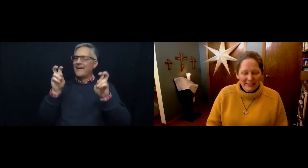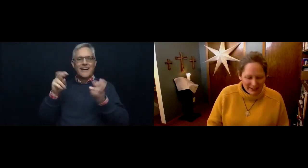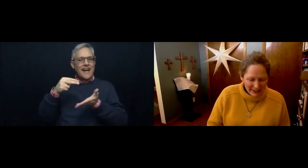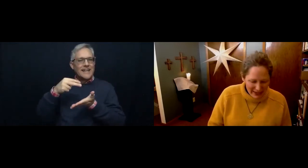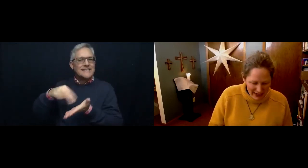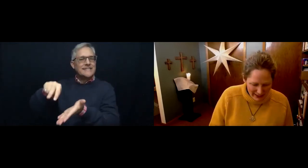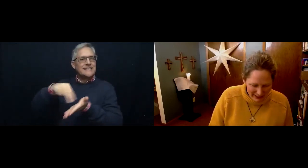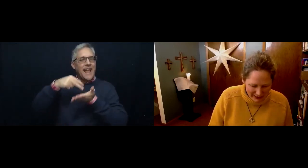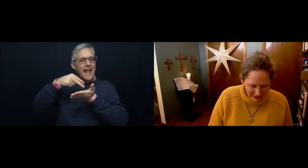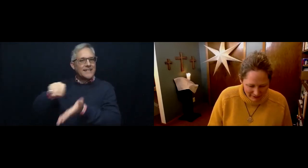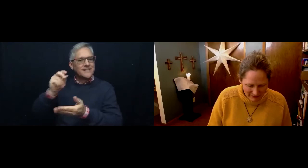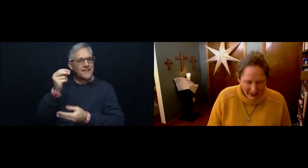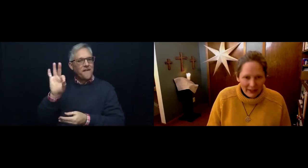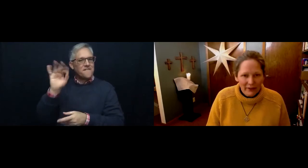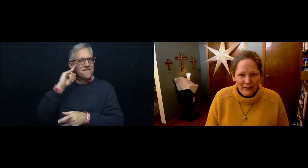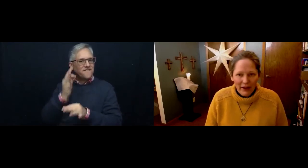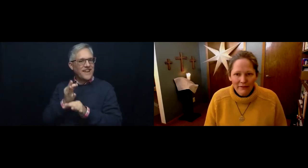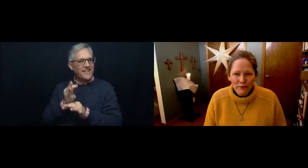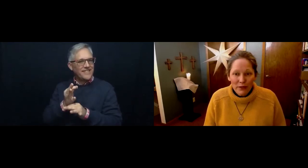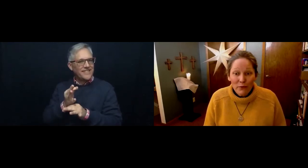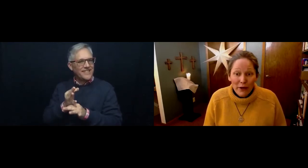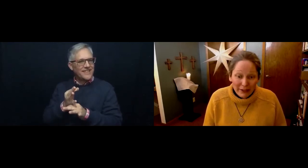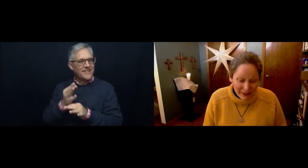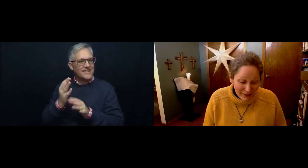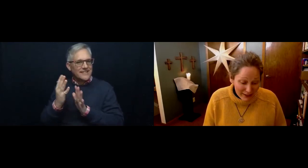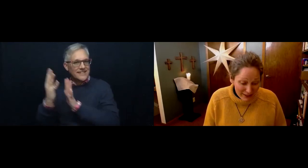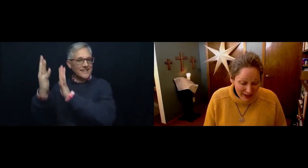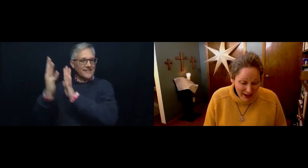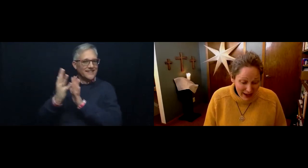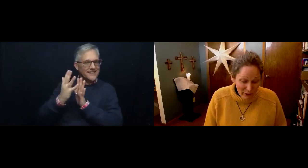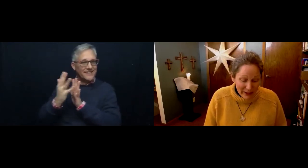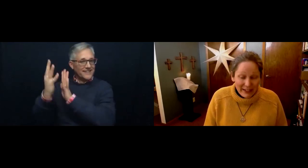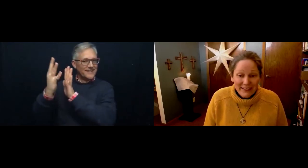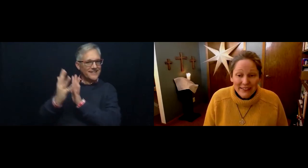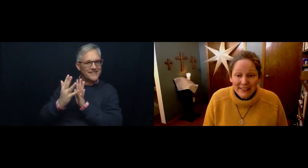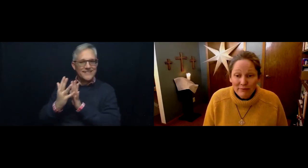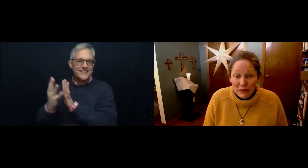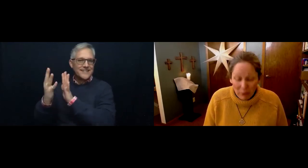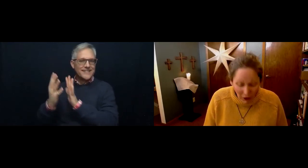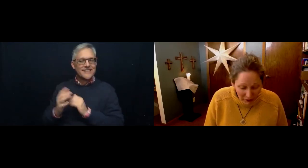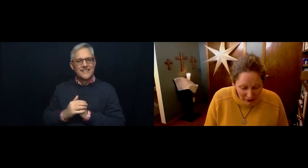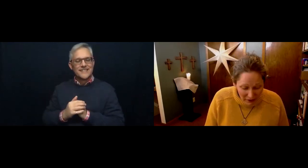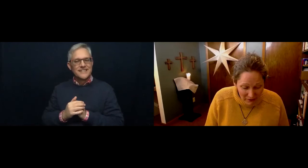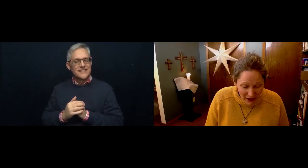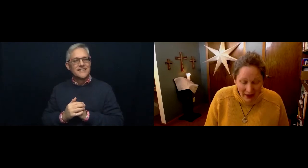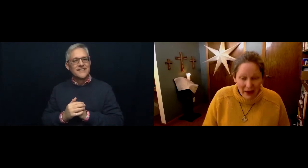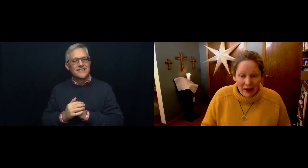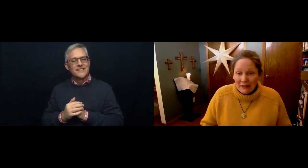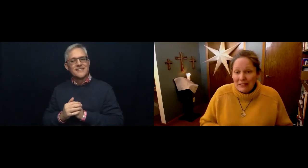We get to dance in our lives. We witness and we get to be part